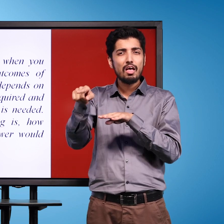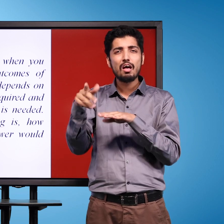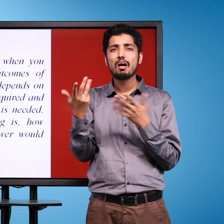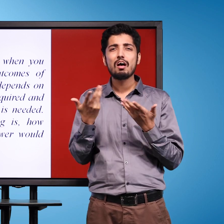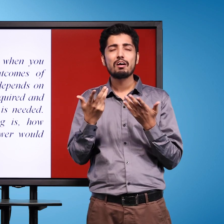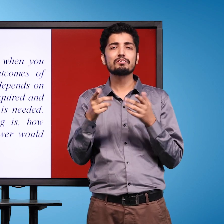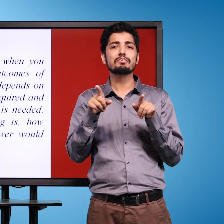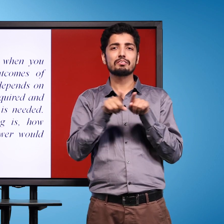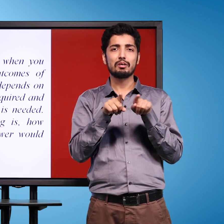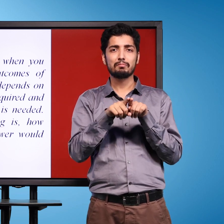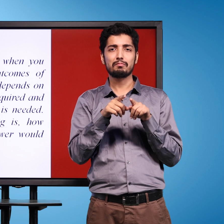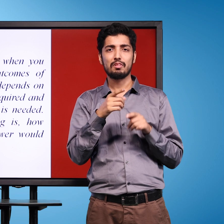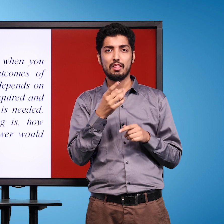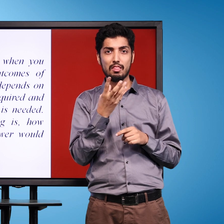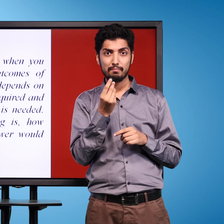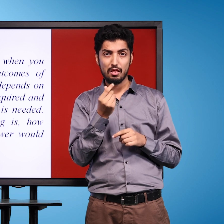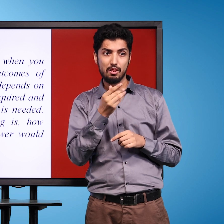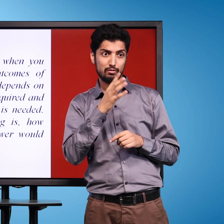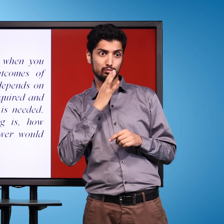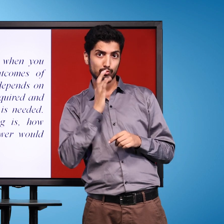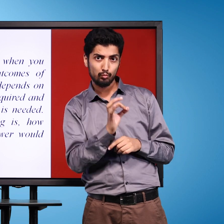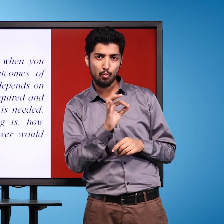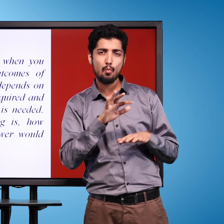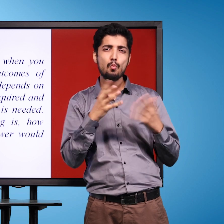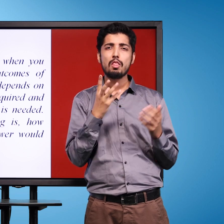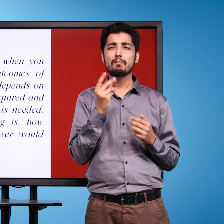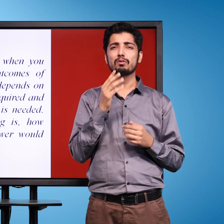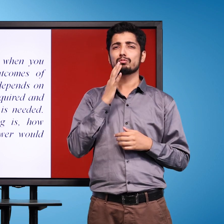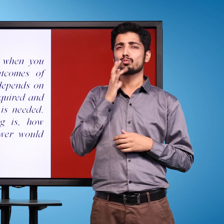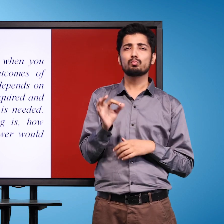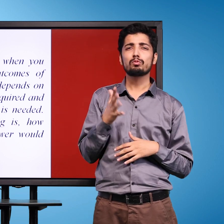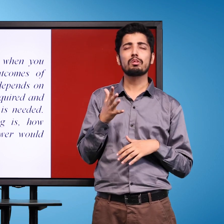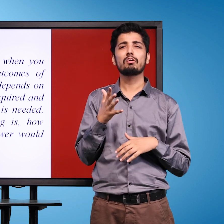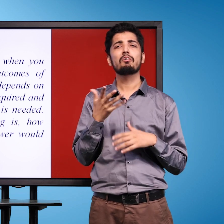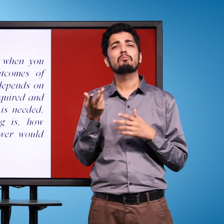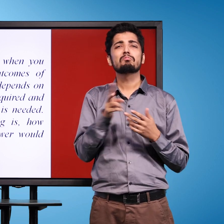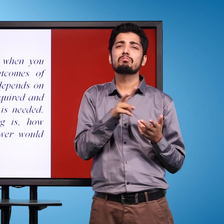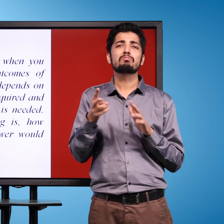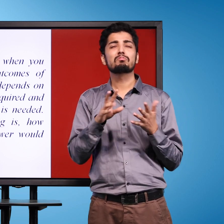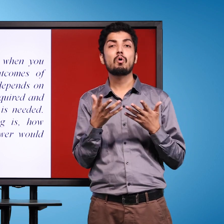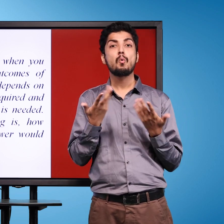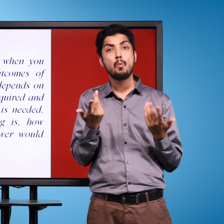of accuracy required and how quickly the estimate is needed.